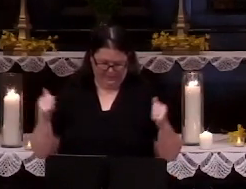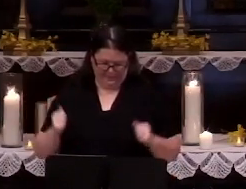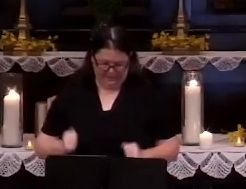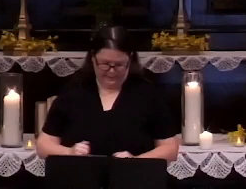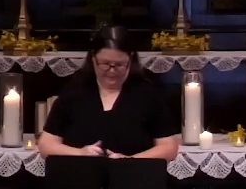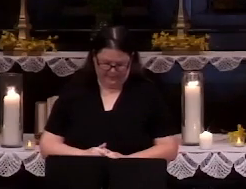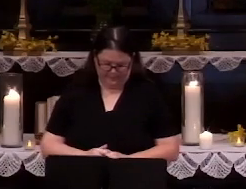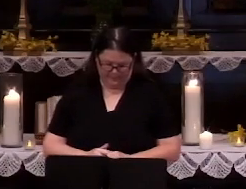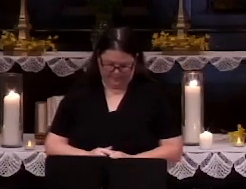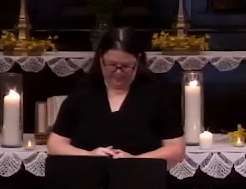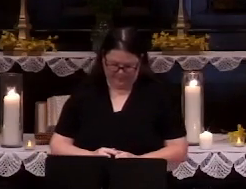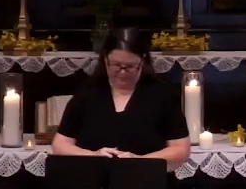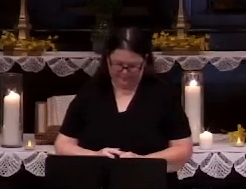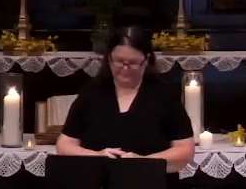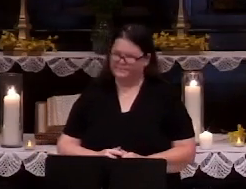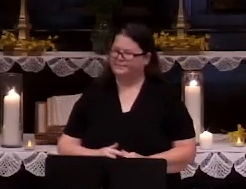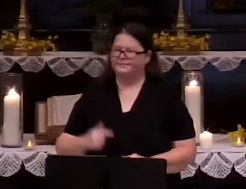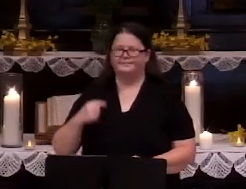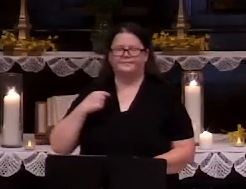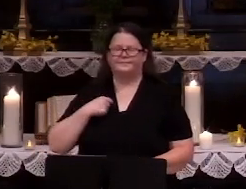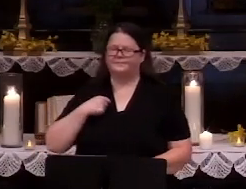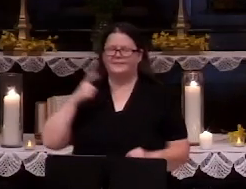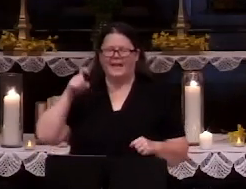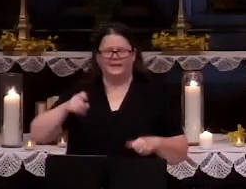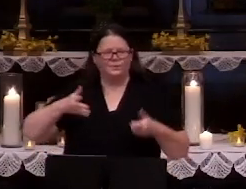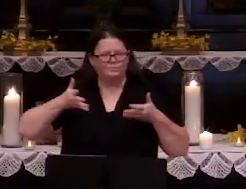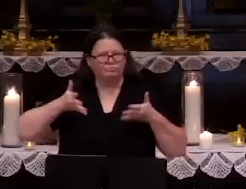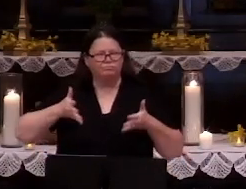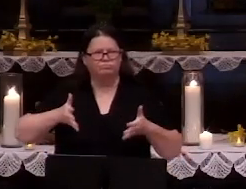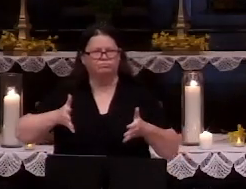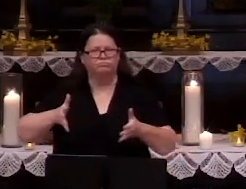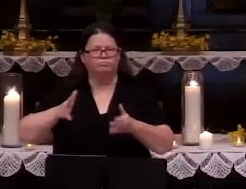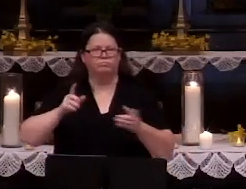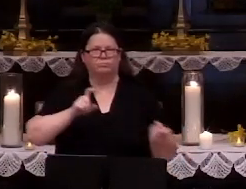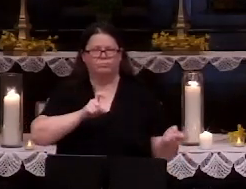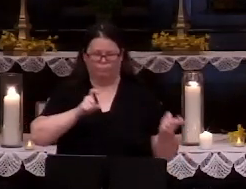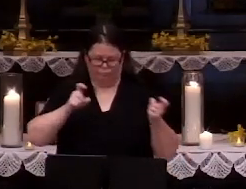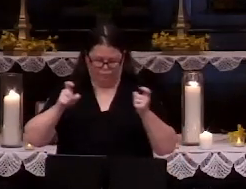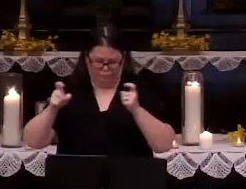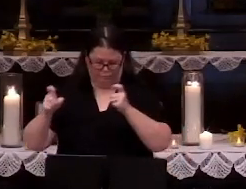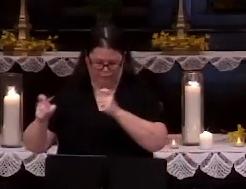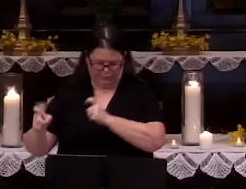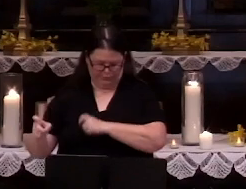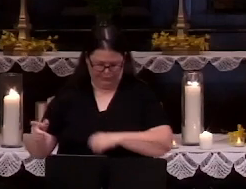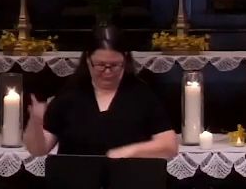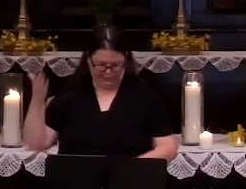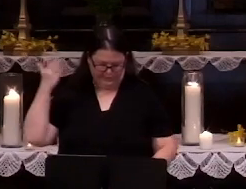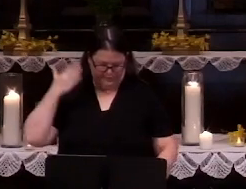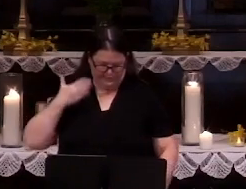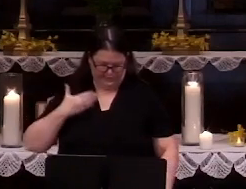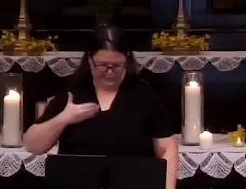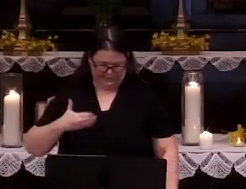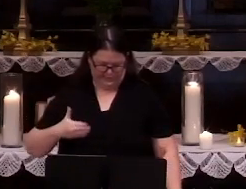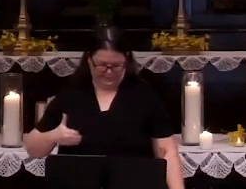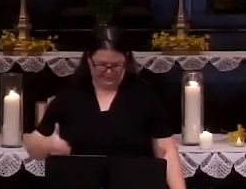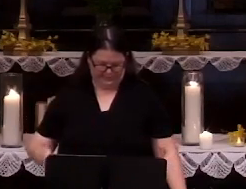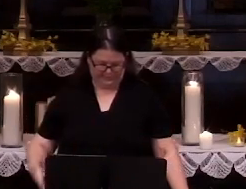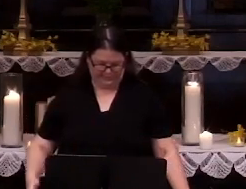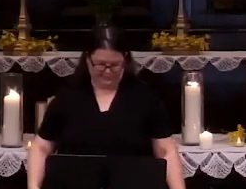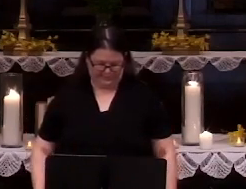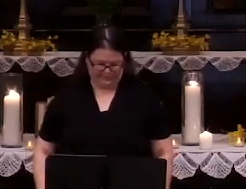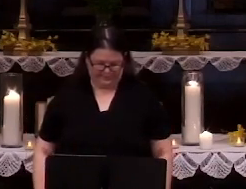I had to let it happen. I had to change. Couldn't stay all